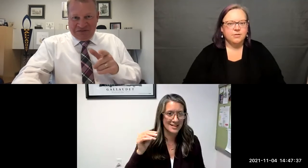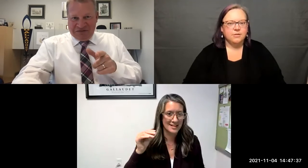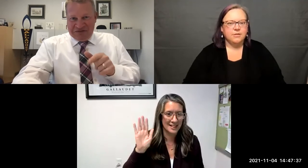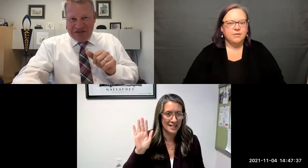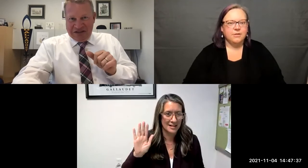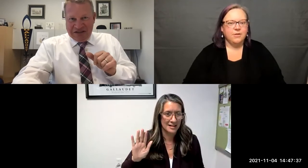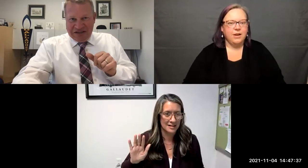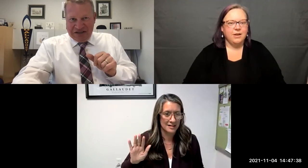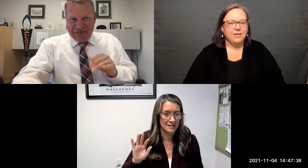Hello. Okay.